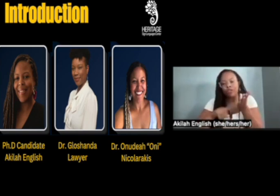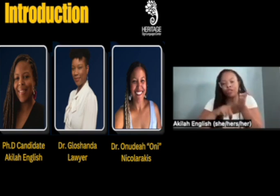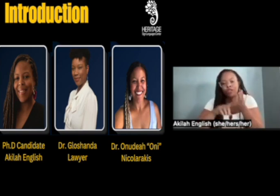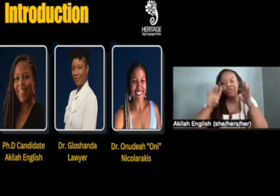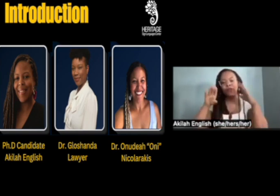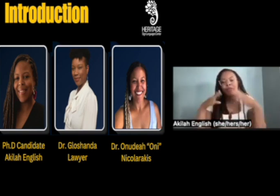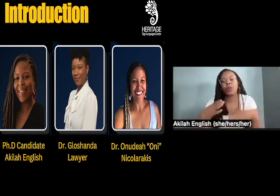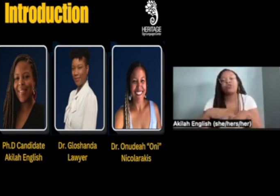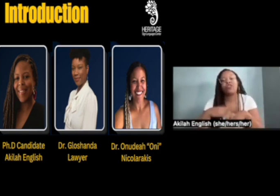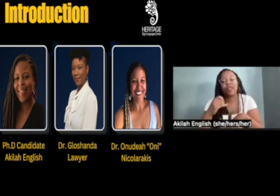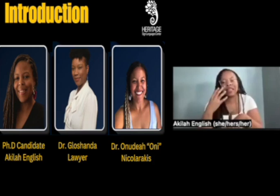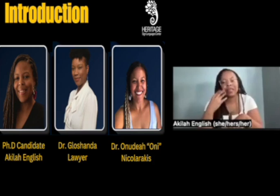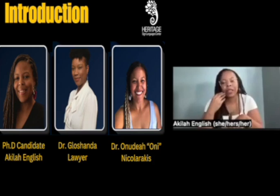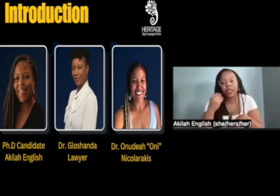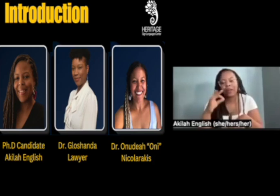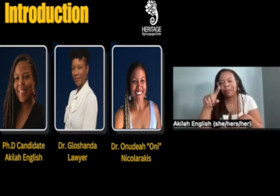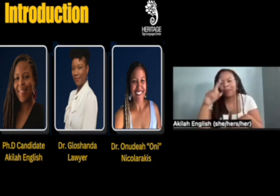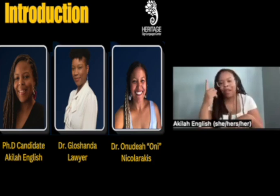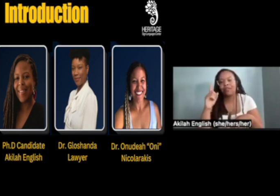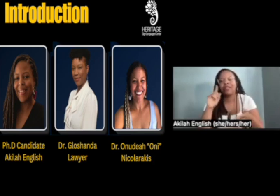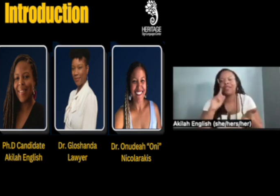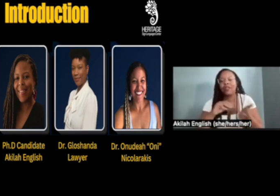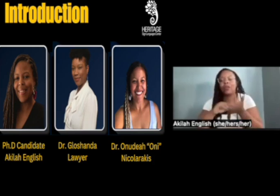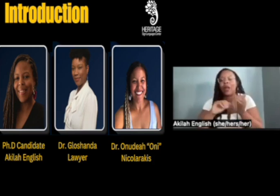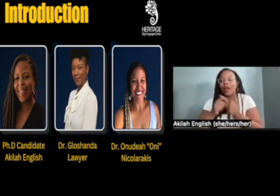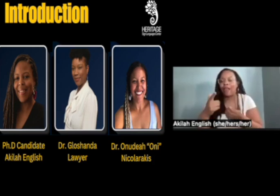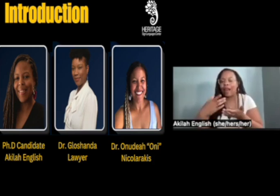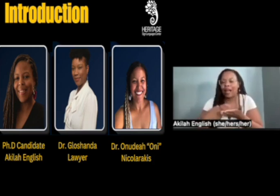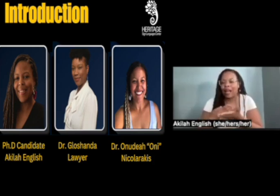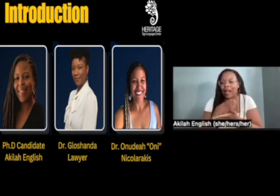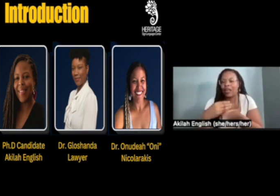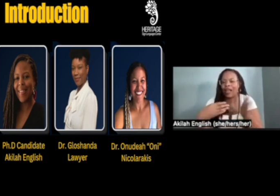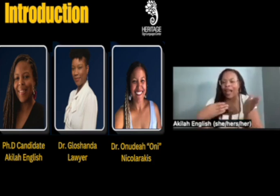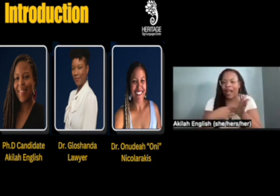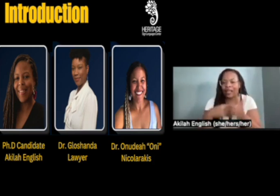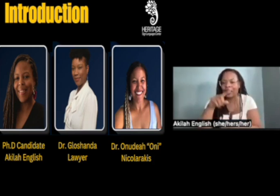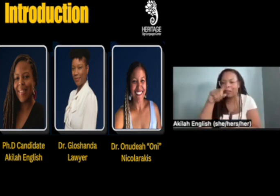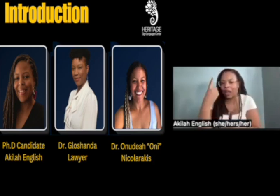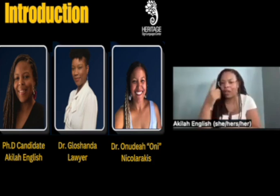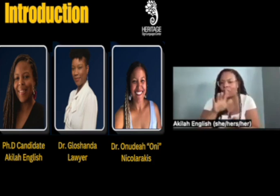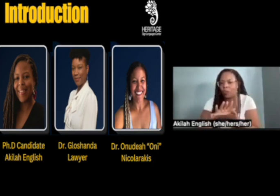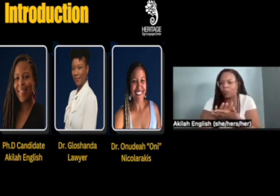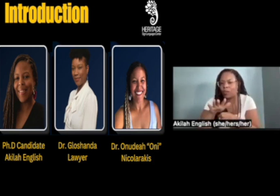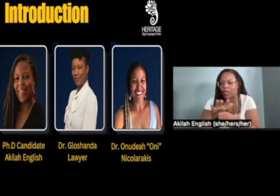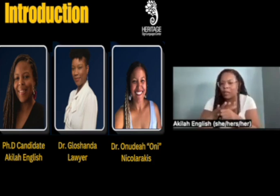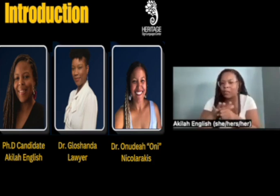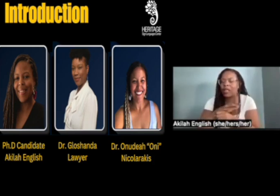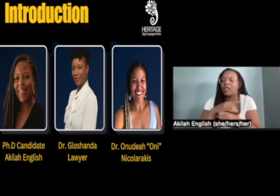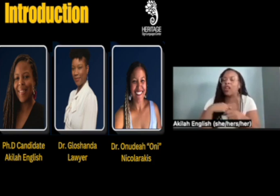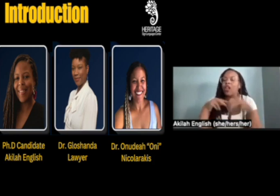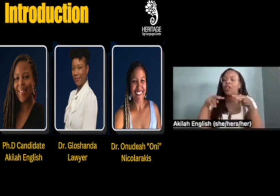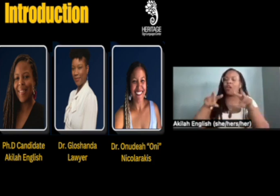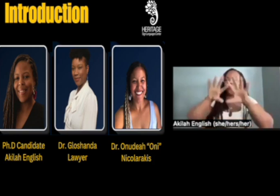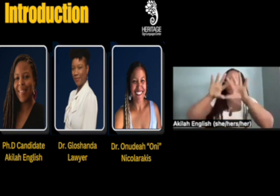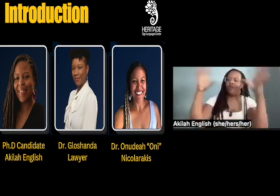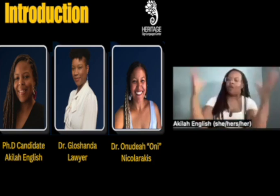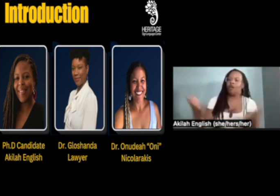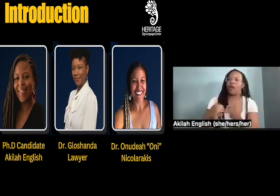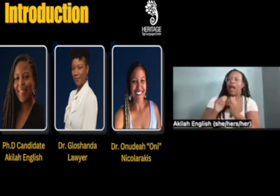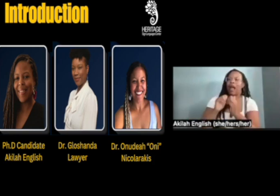currently a doctoral student at the University of Maryland and looking at Black deaf students and how they